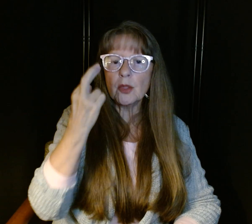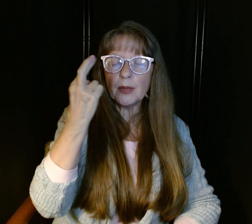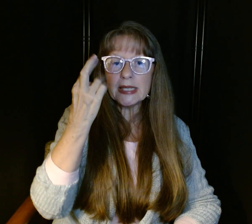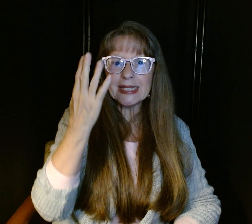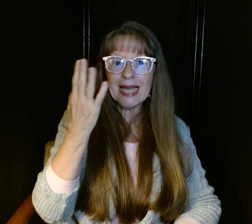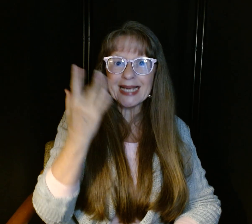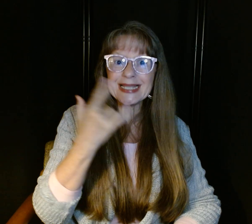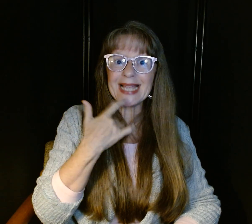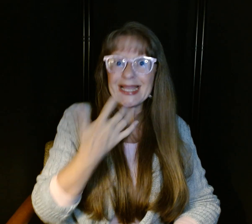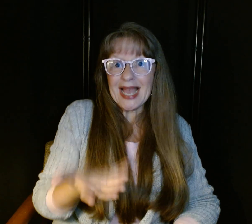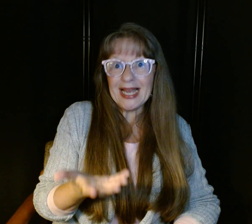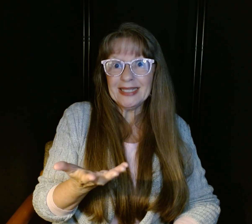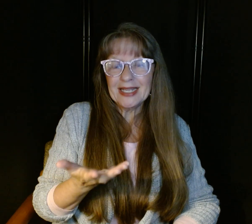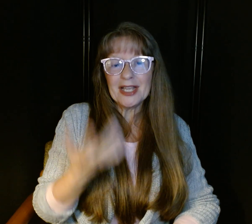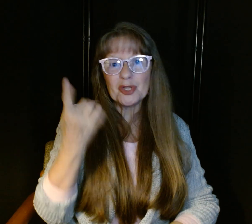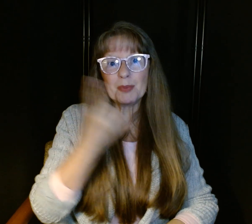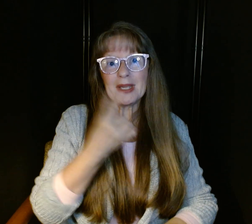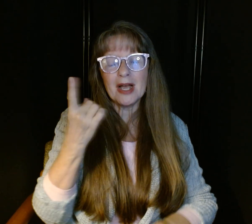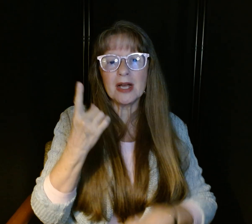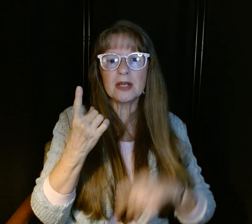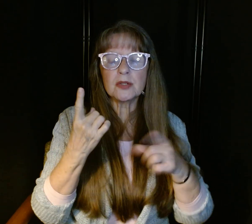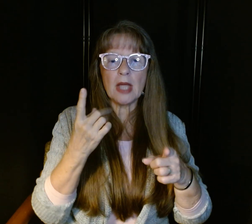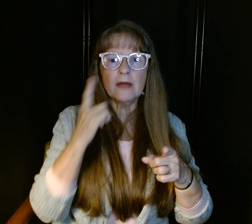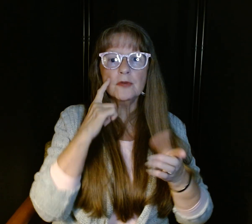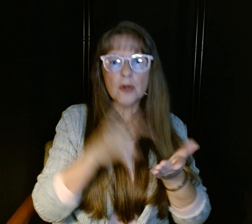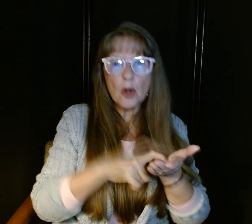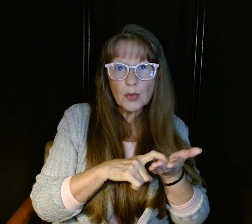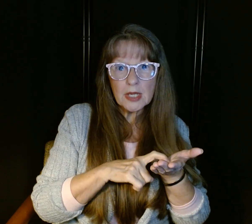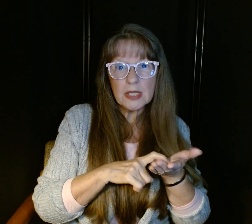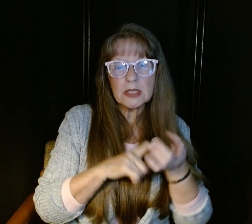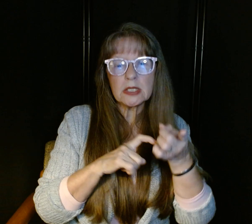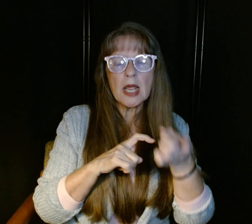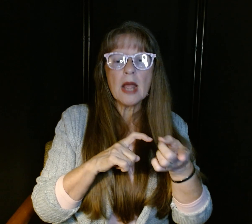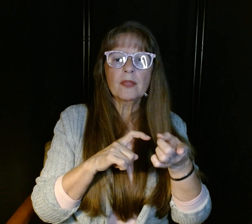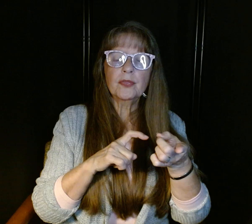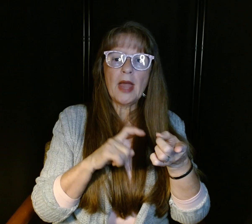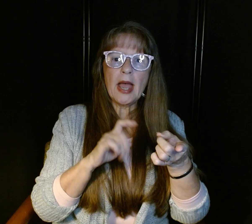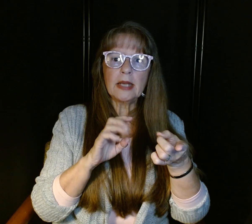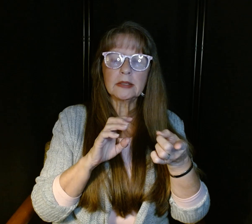reason I say that is because I've noticed that